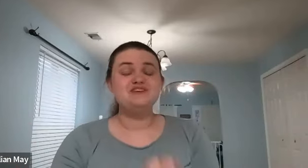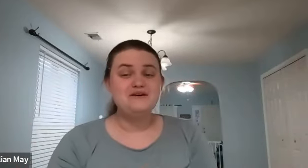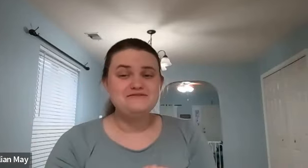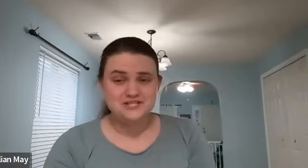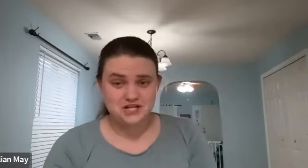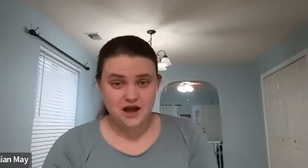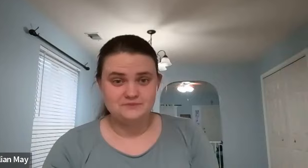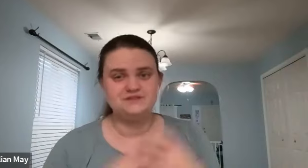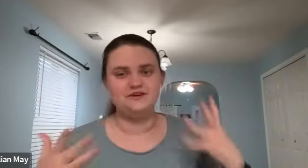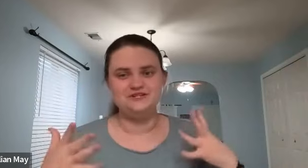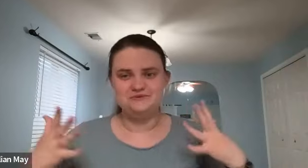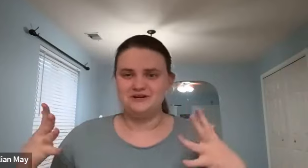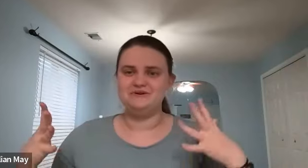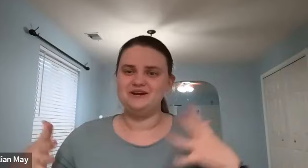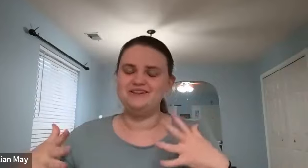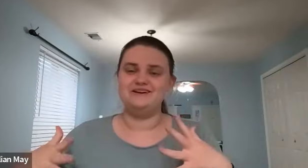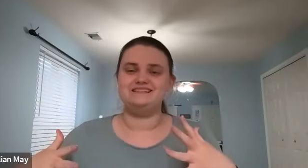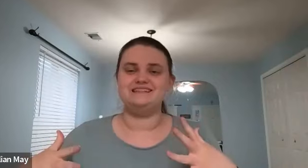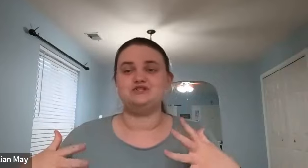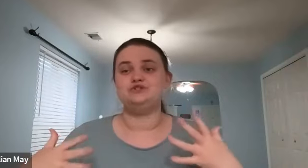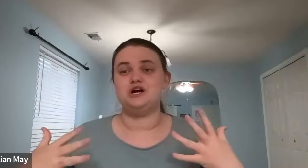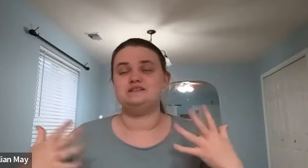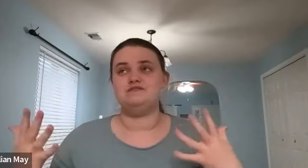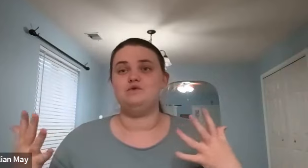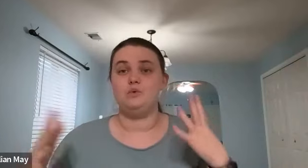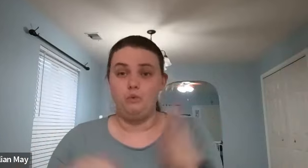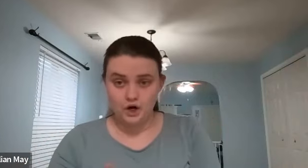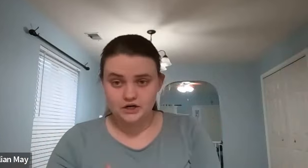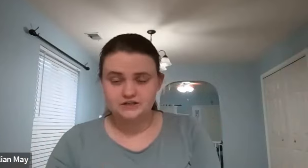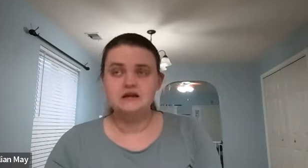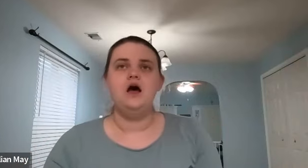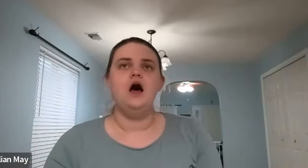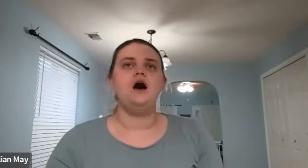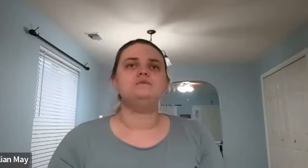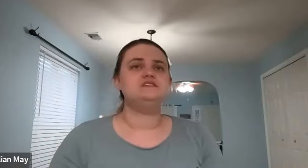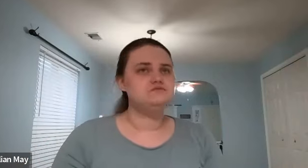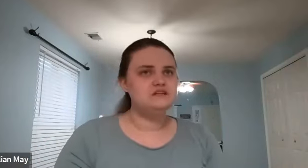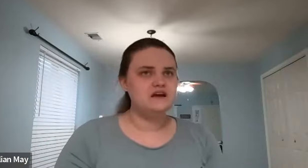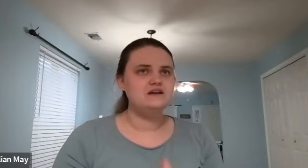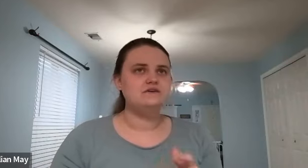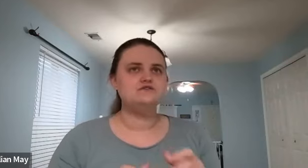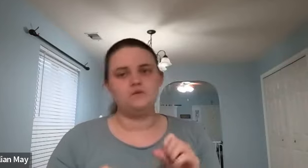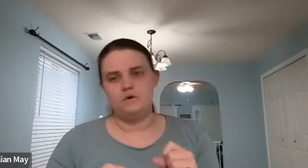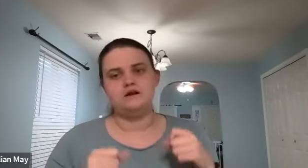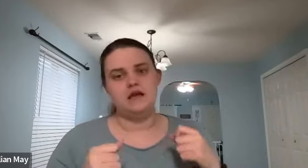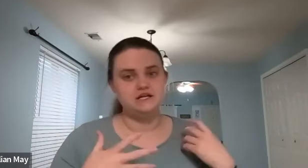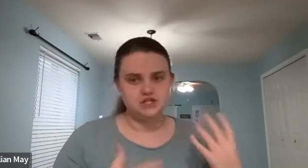so for jobs, the first word we're going to learn is the actual sign for work. This is really kind of used for work and